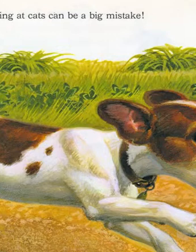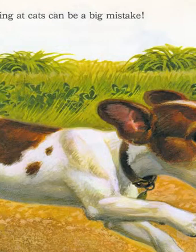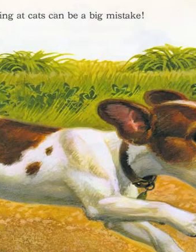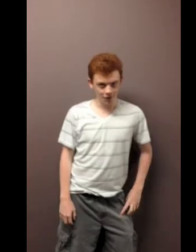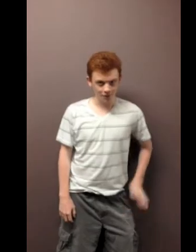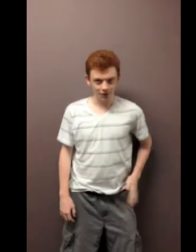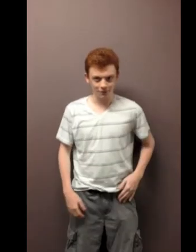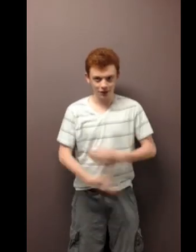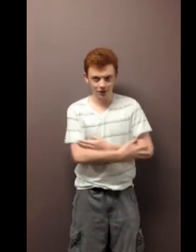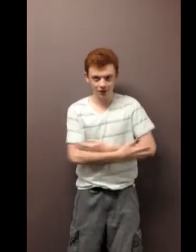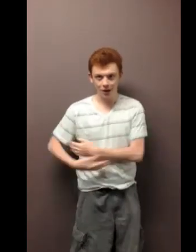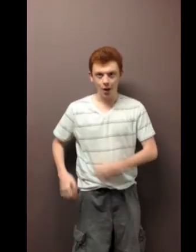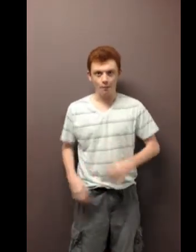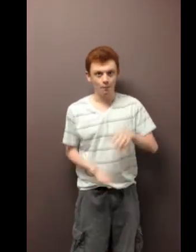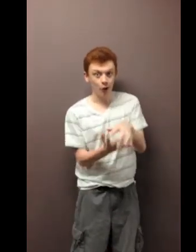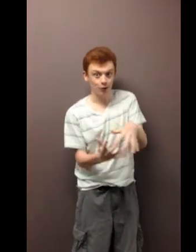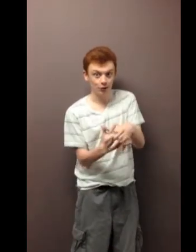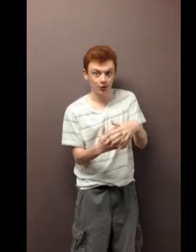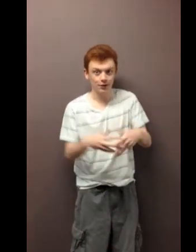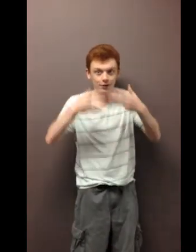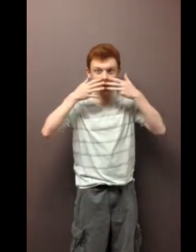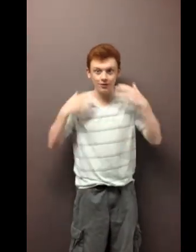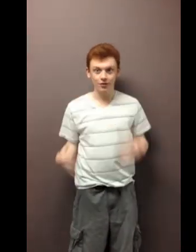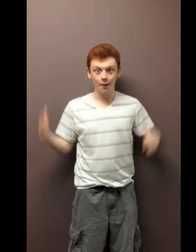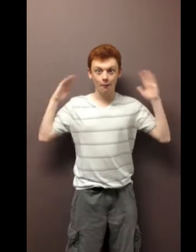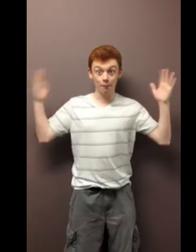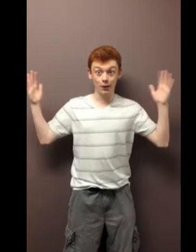But barking at cats can be a big mistake.